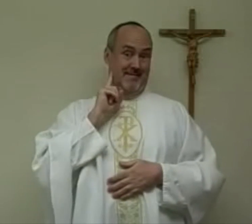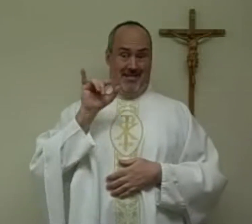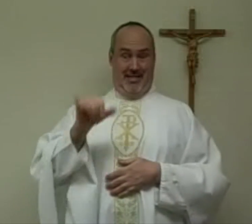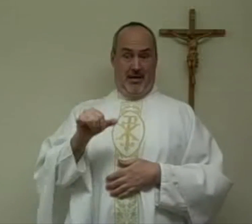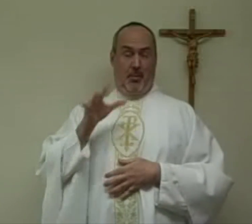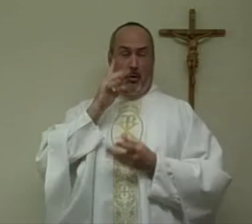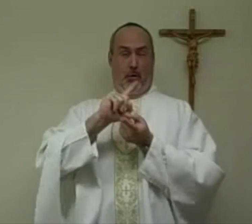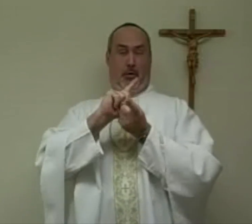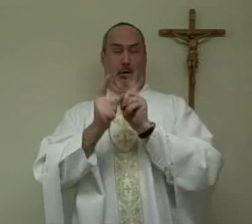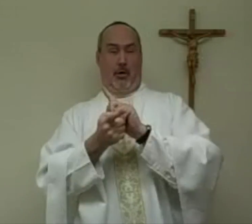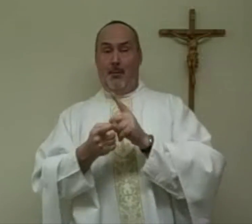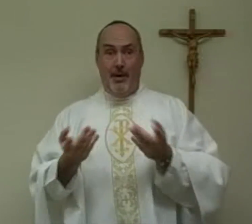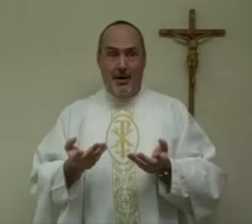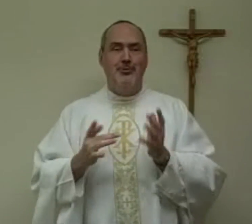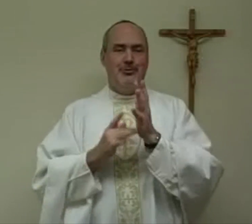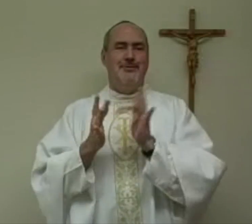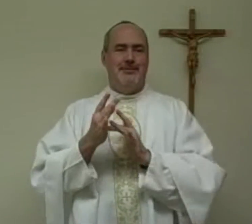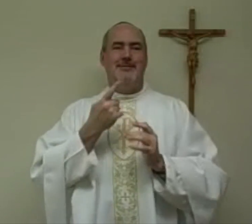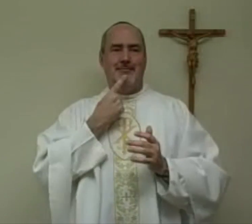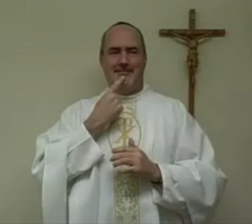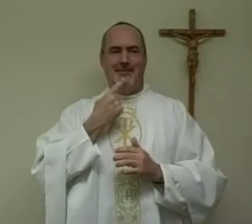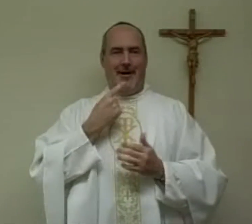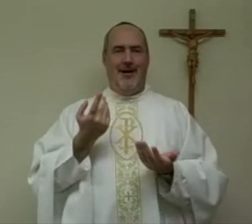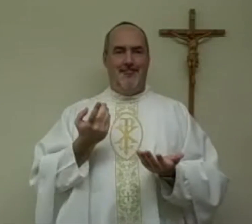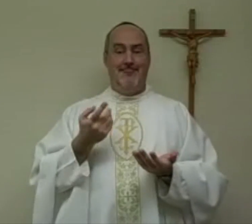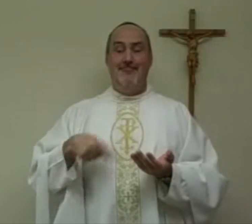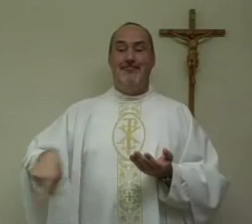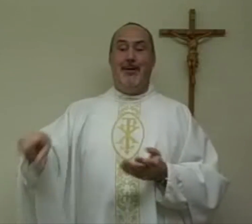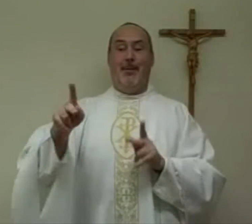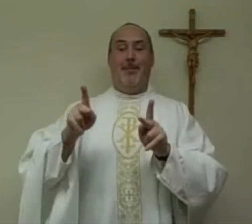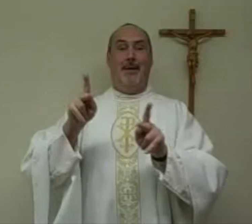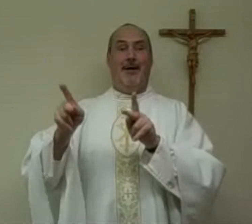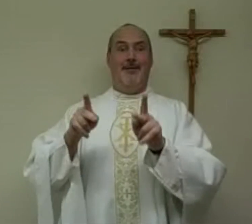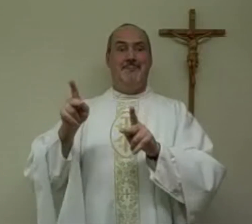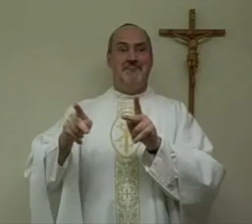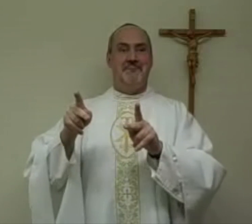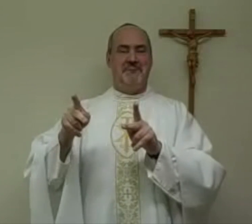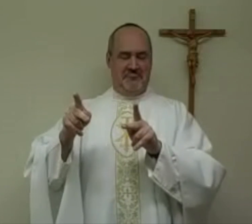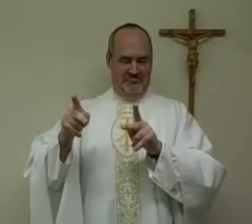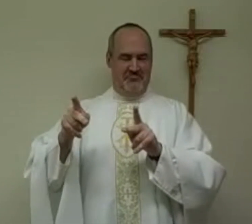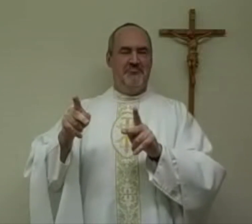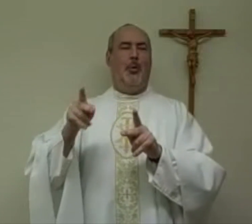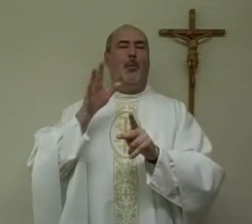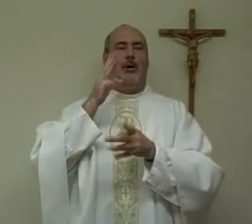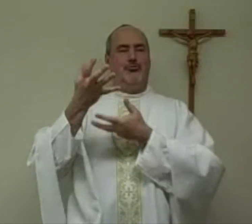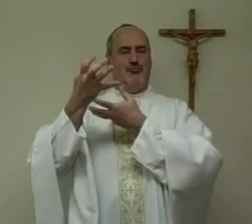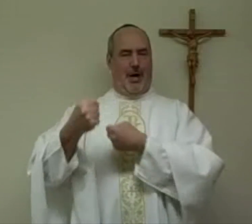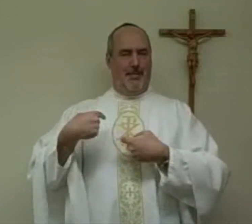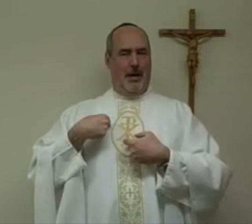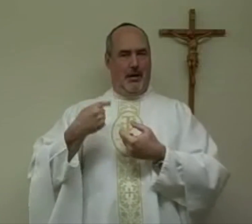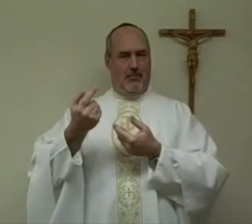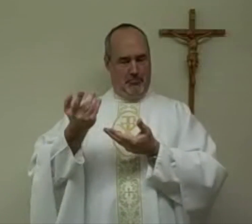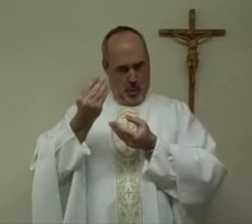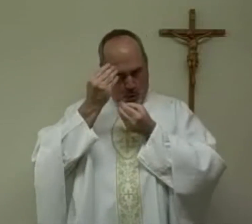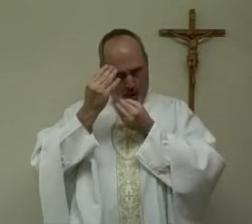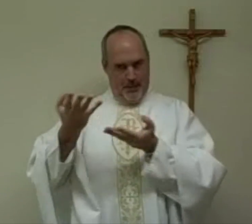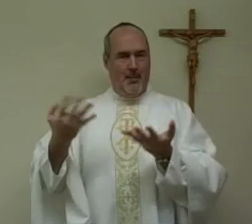me." Well, when deaf people look at that, for them it means we have to